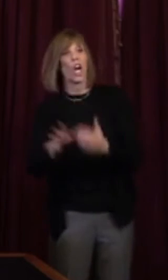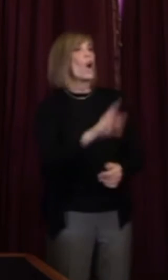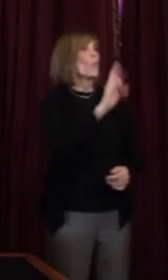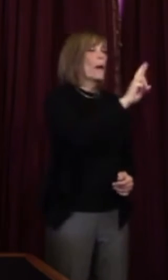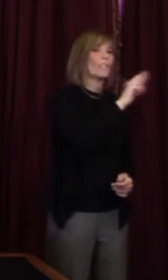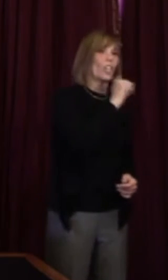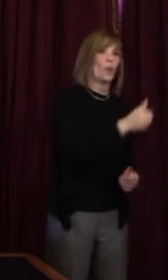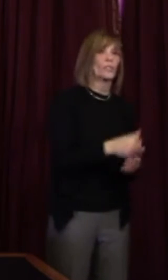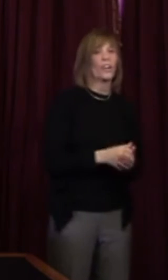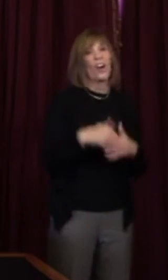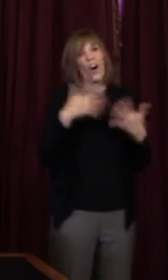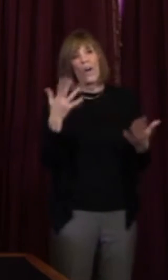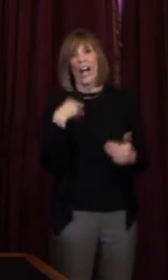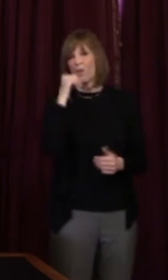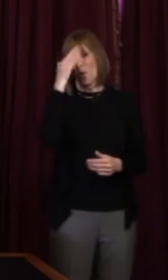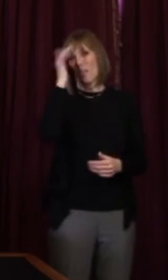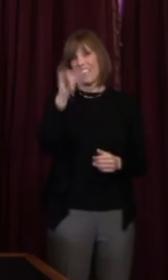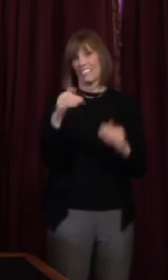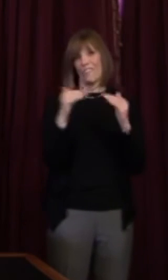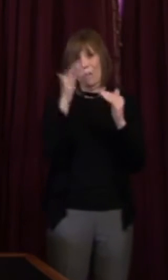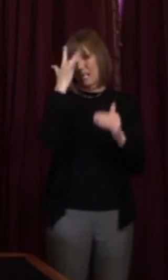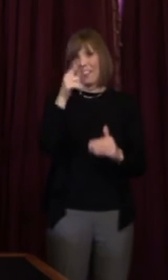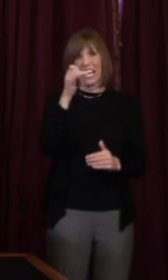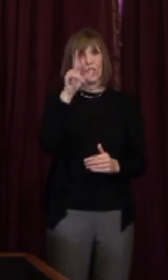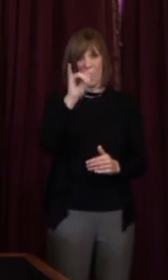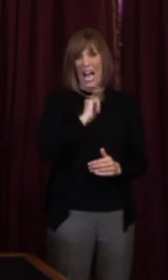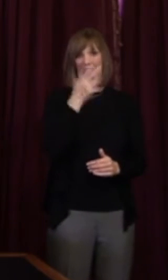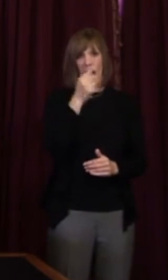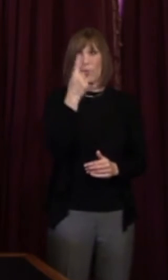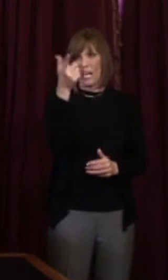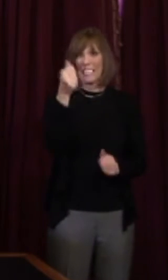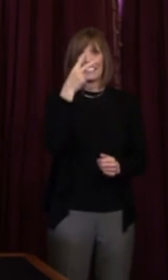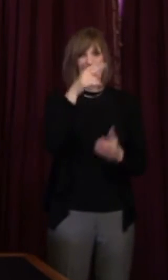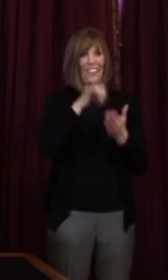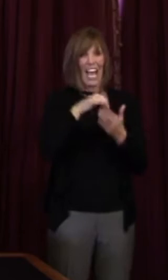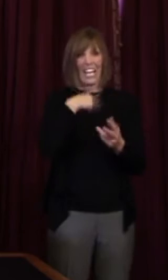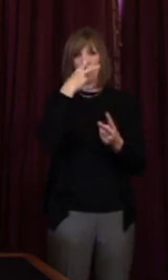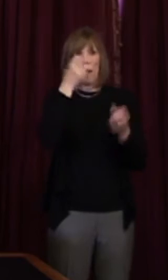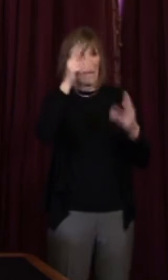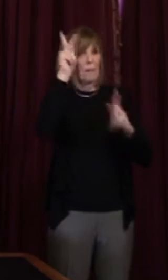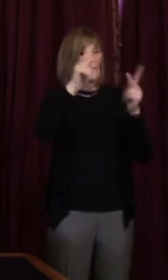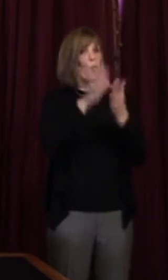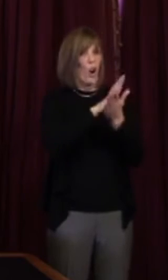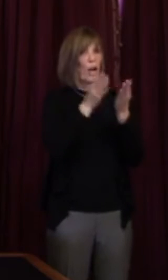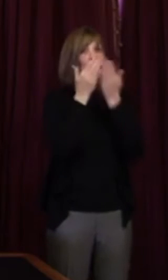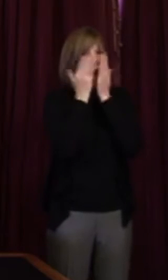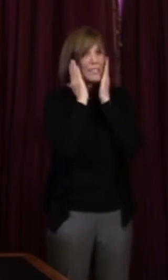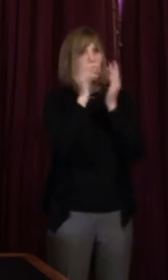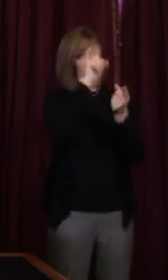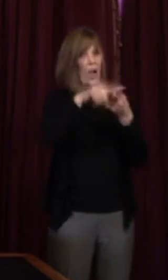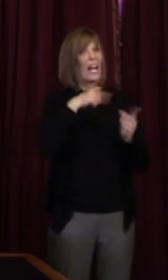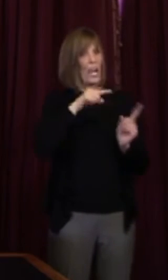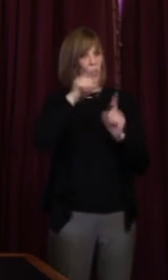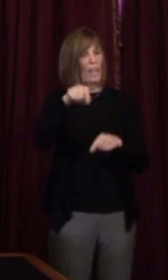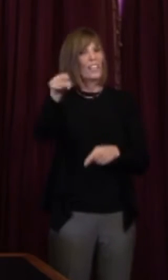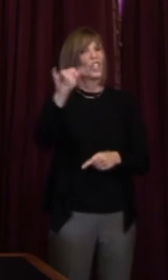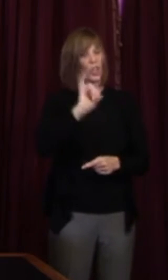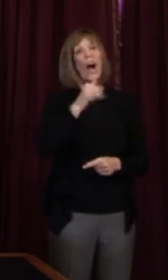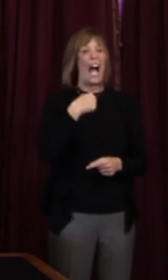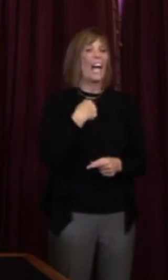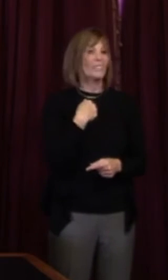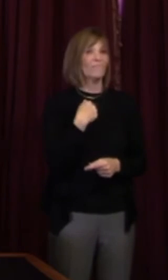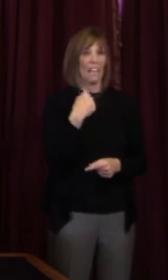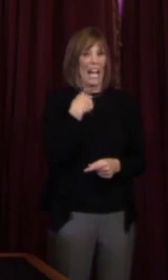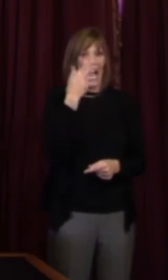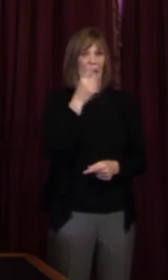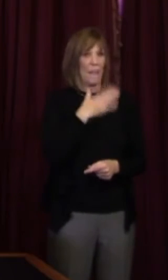Well, I don't know if that's fair, because Dave, they do. I had one on. You can see that. I saw a lot of people in masks when I was there too. I had, you know,